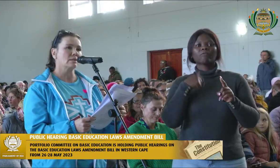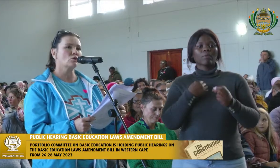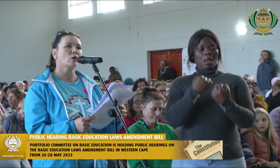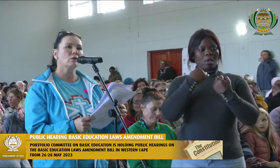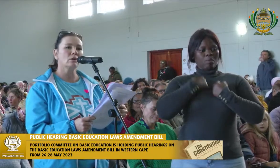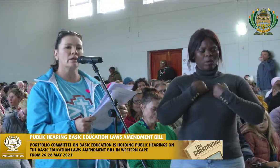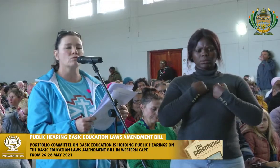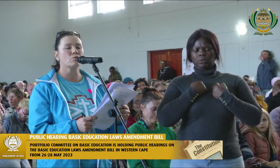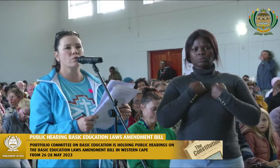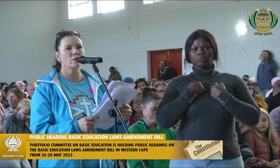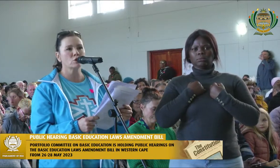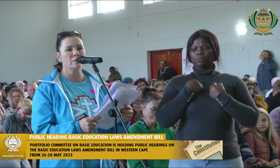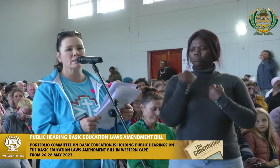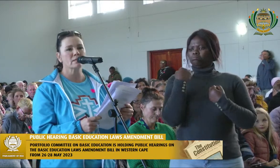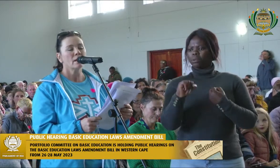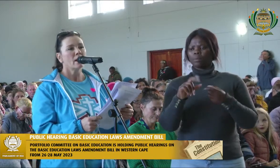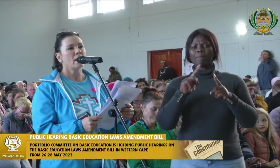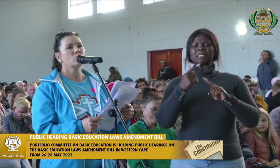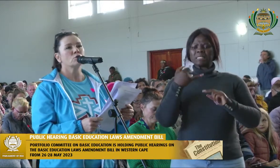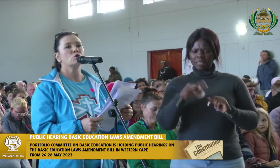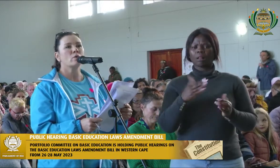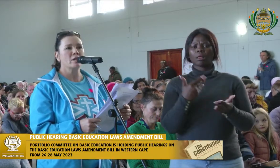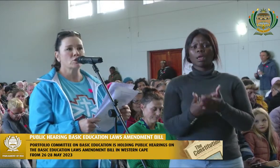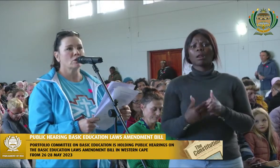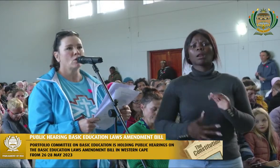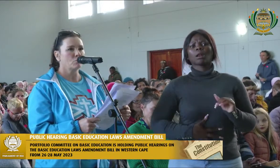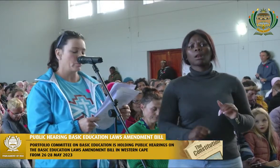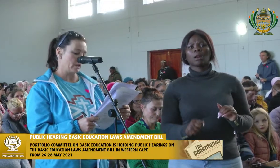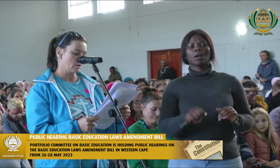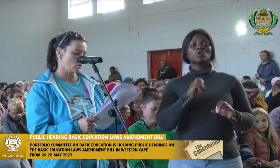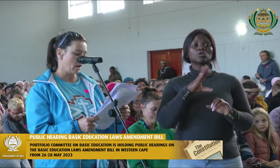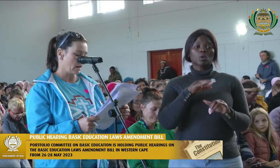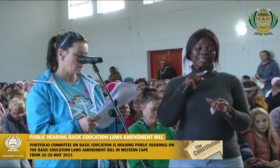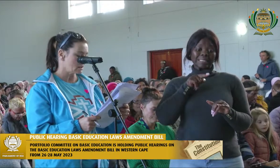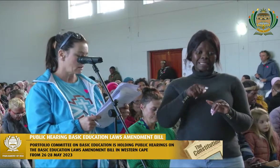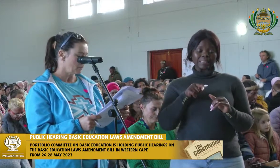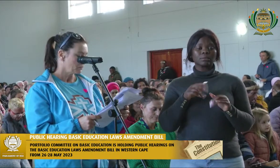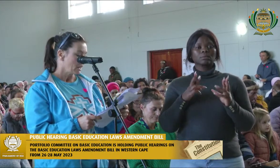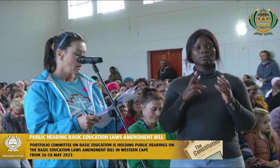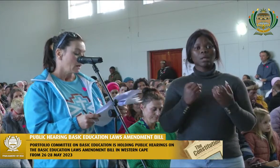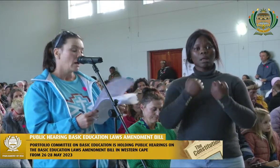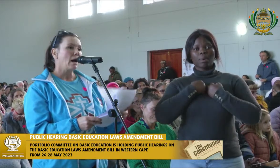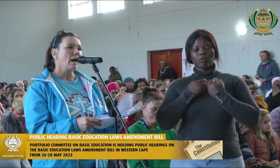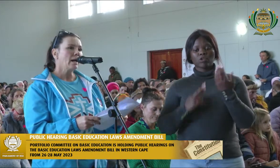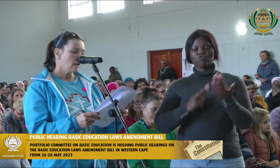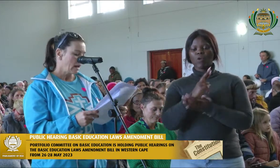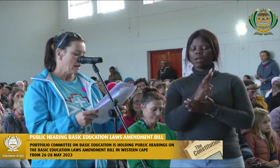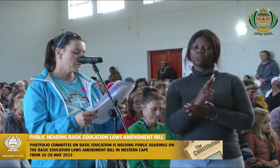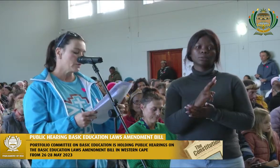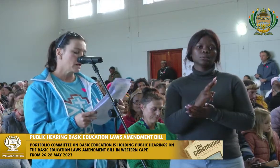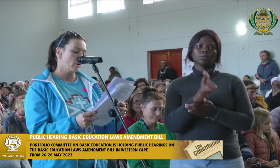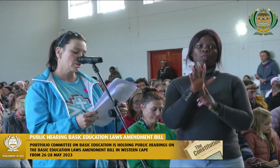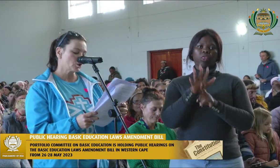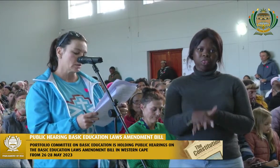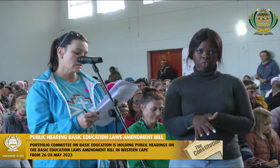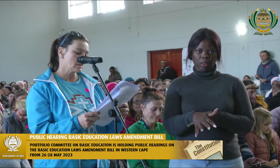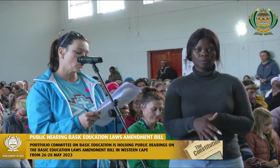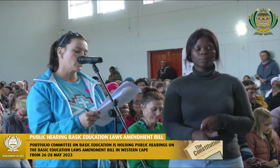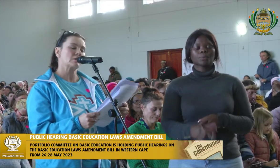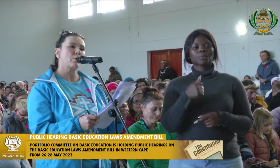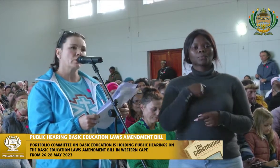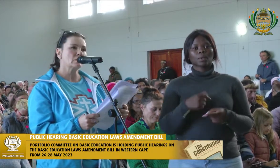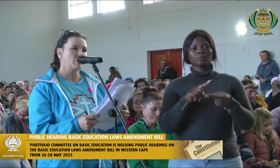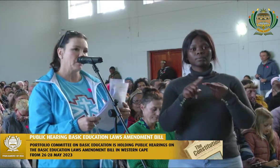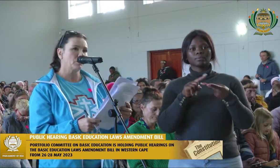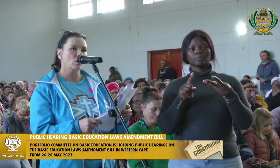outrageous. It's a total infringement and transgression of parental rights. I have three questions